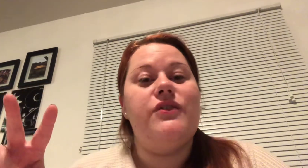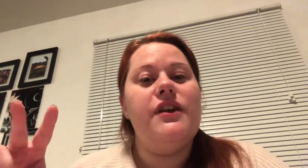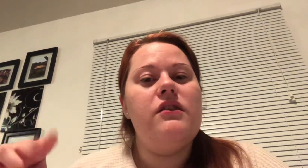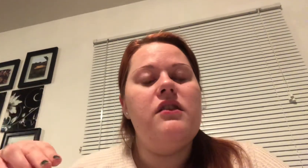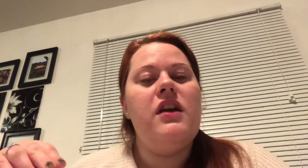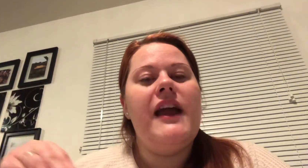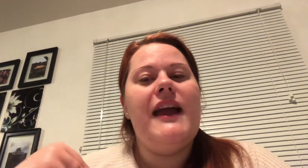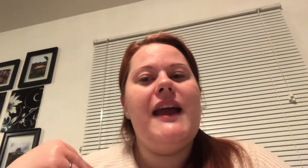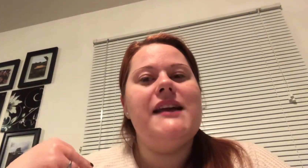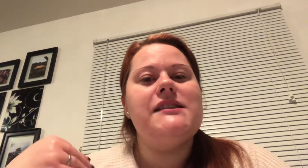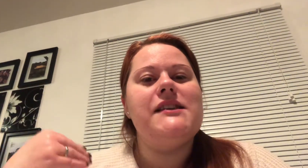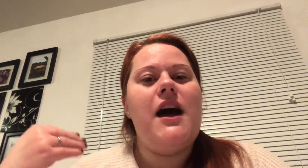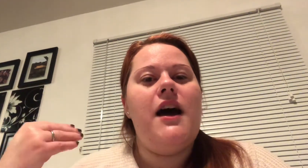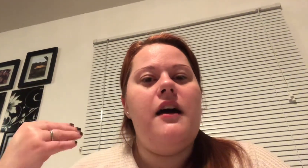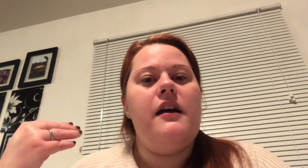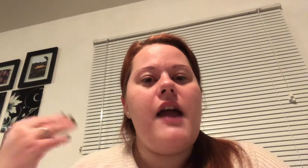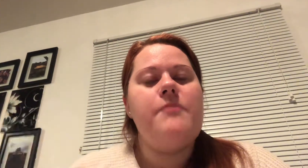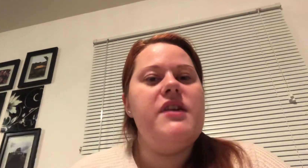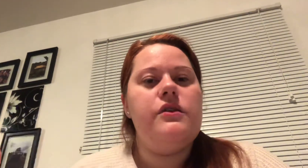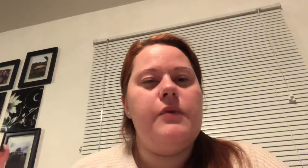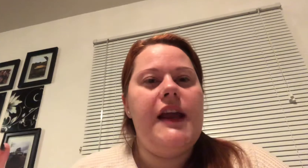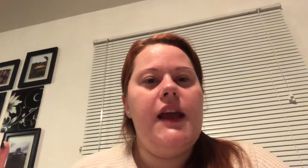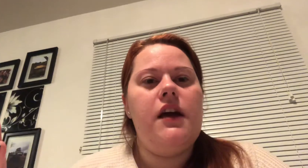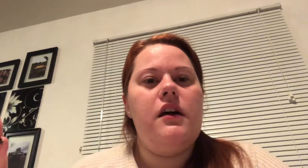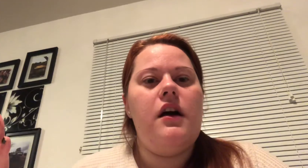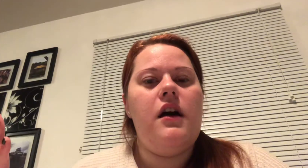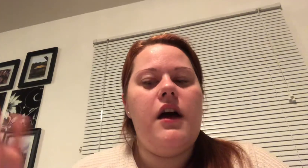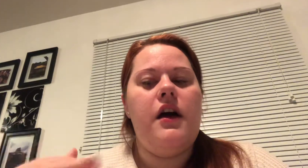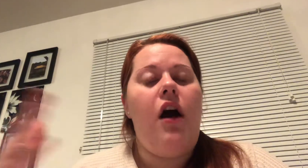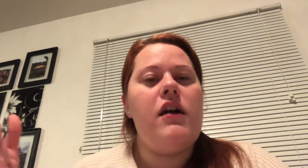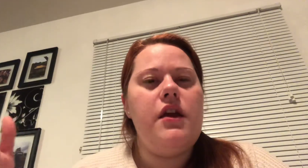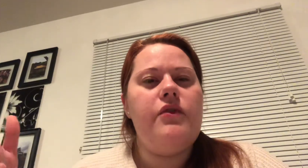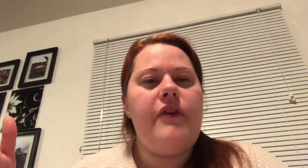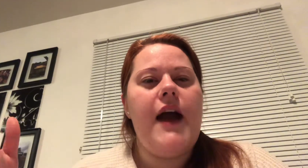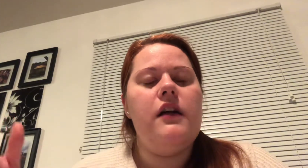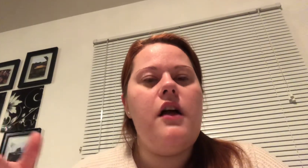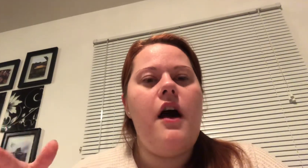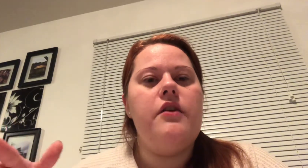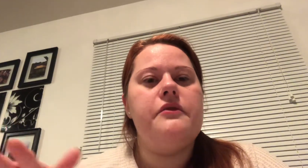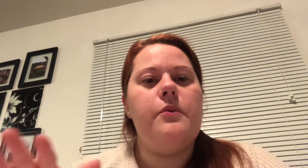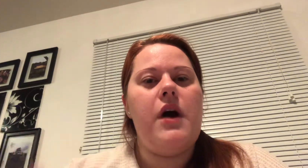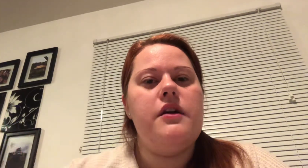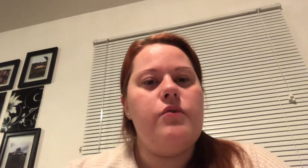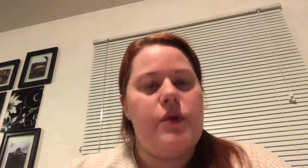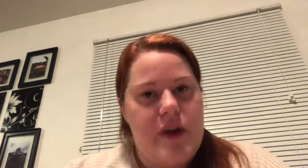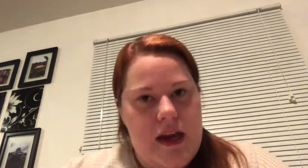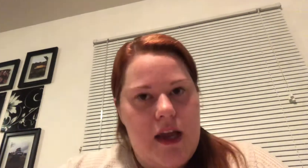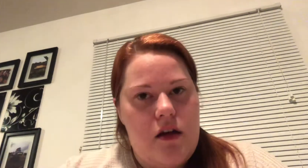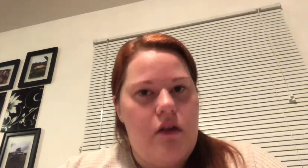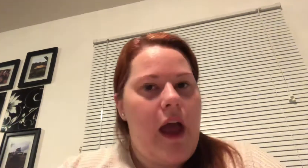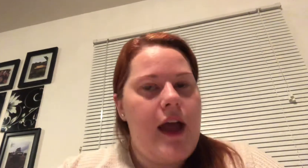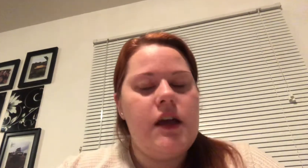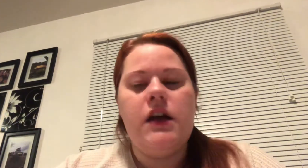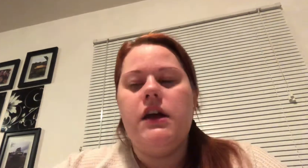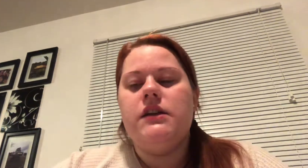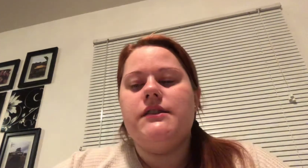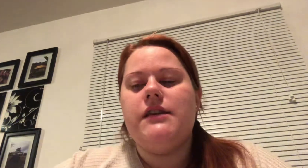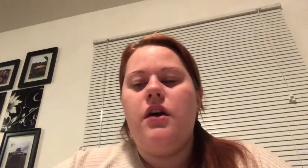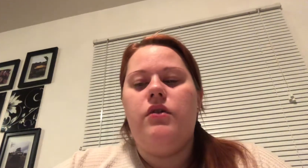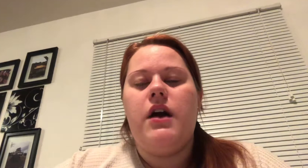material. It's a MP3 audio file of what we're reading, okay? So